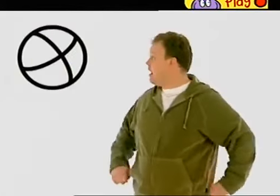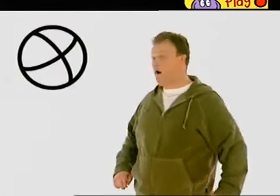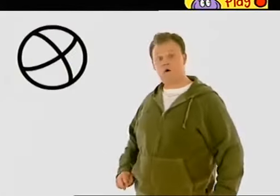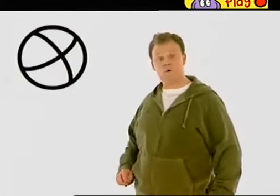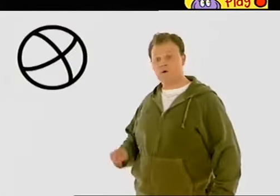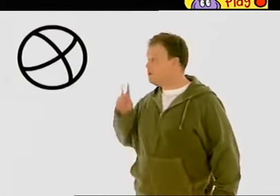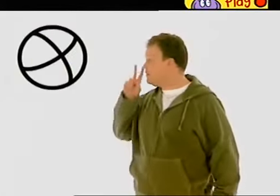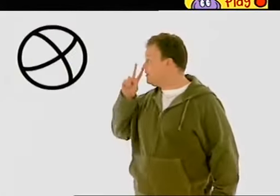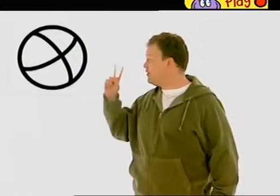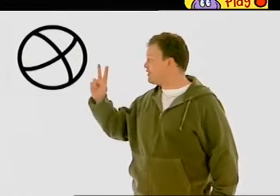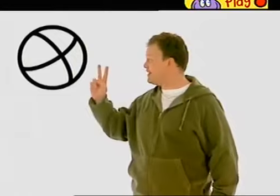Oh, look.